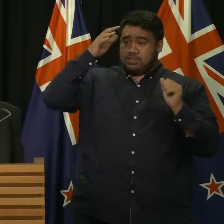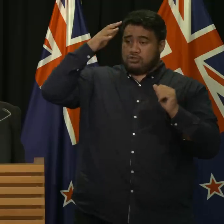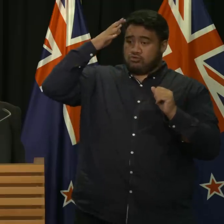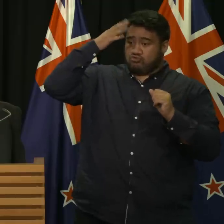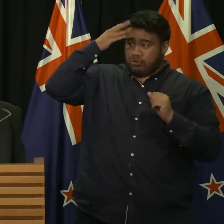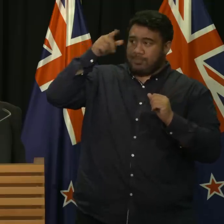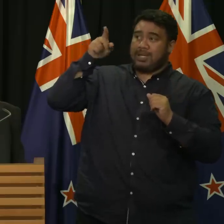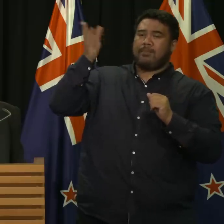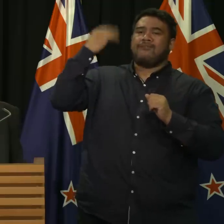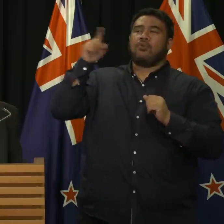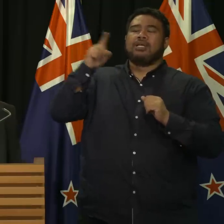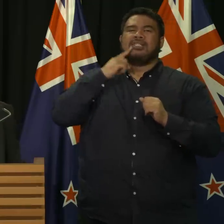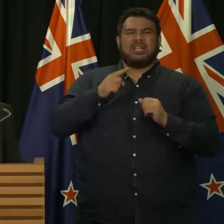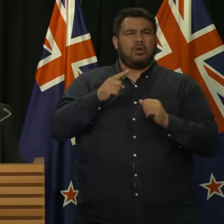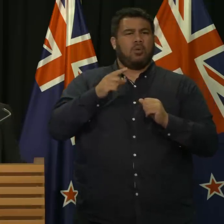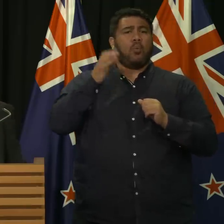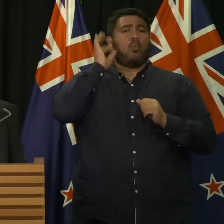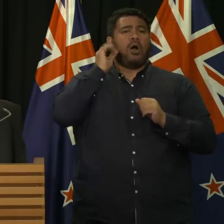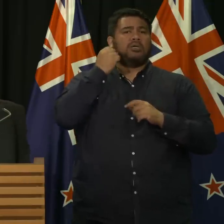Do you agree with him? No.